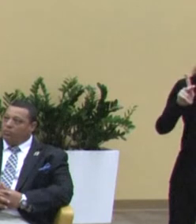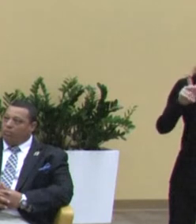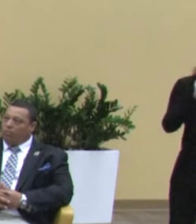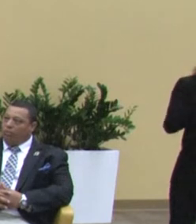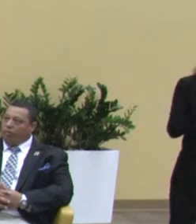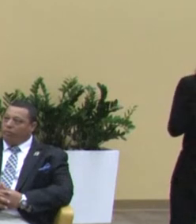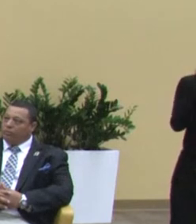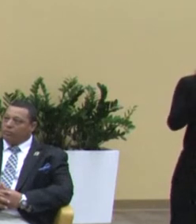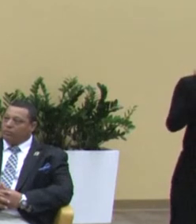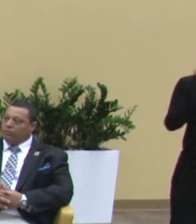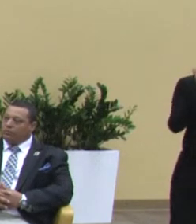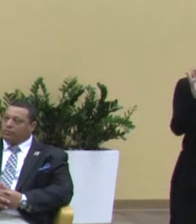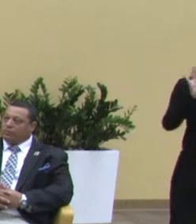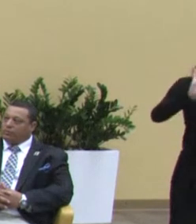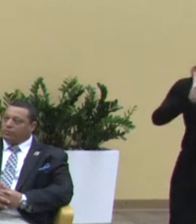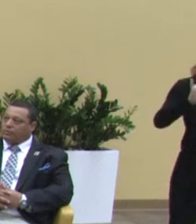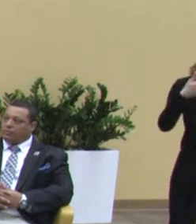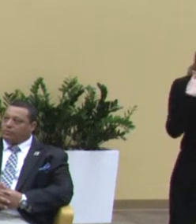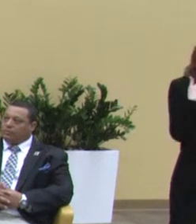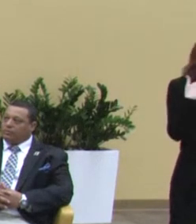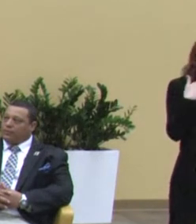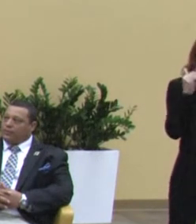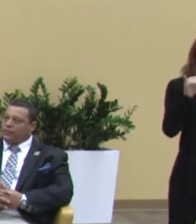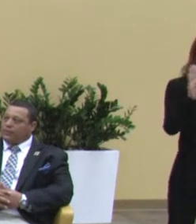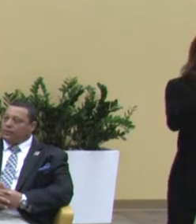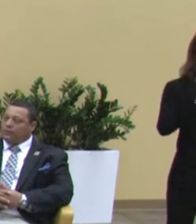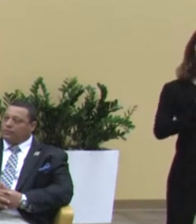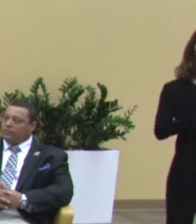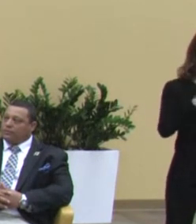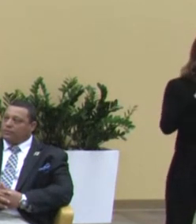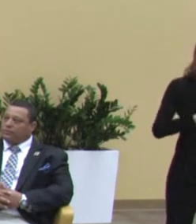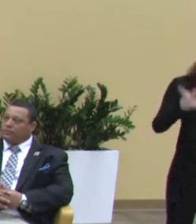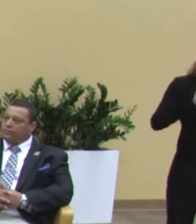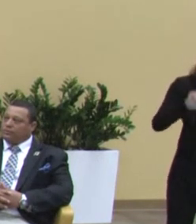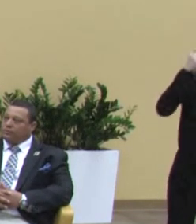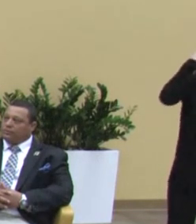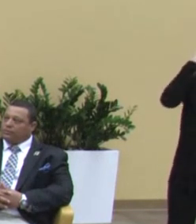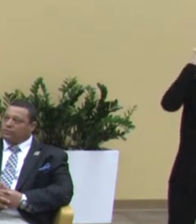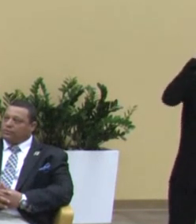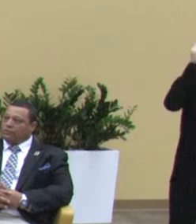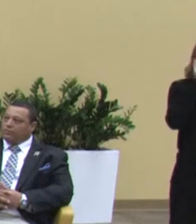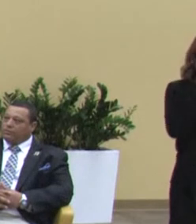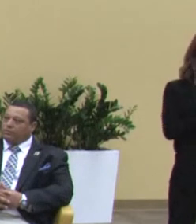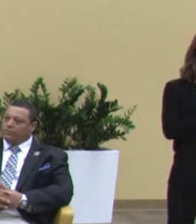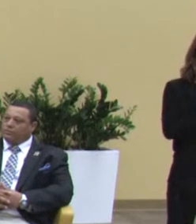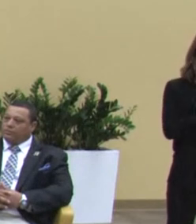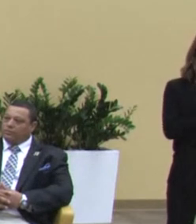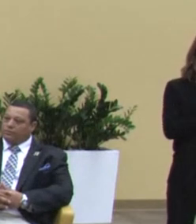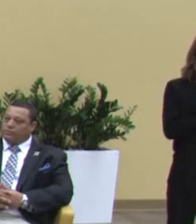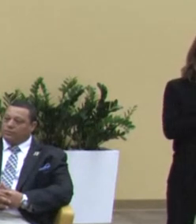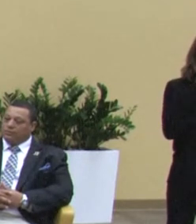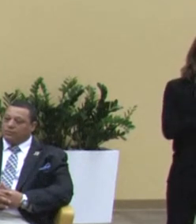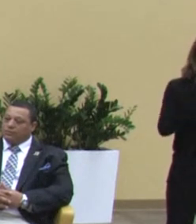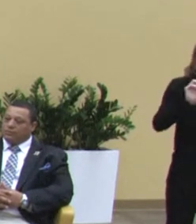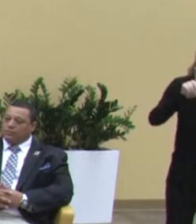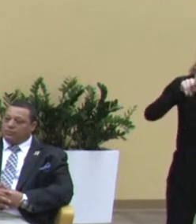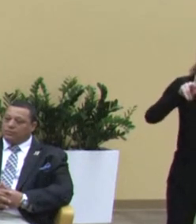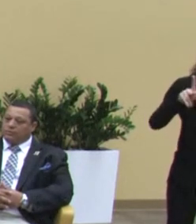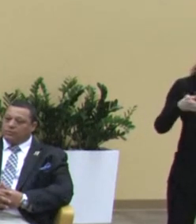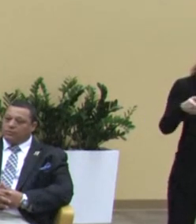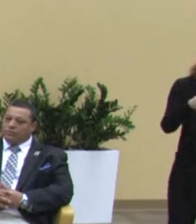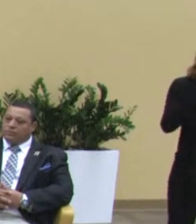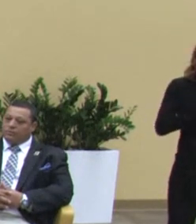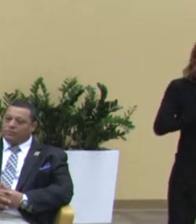bill of rights. And some people think that because of those rights that he was asking for our nation to change how we do